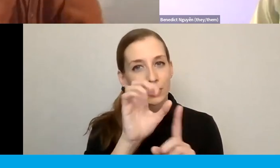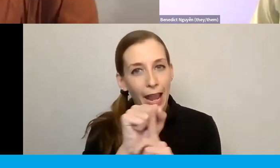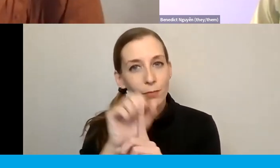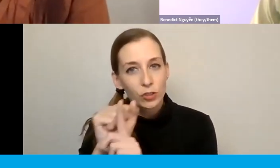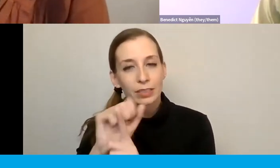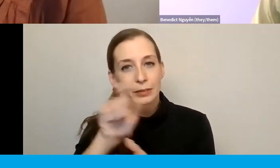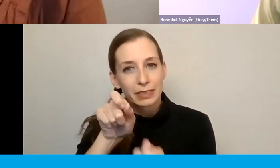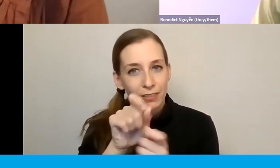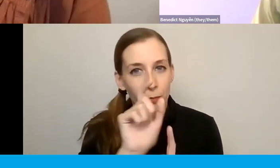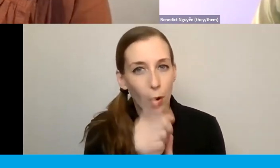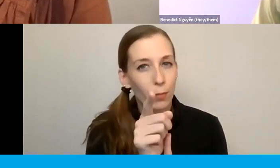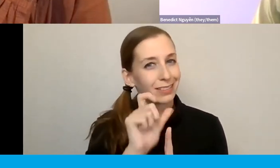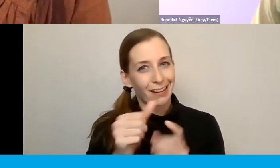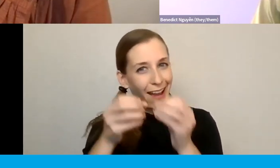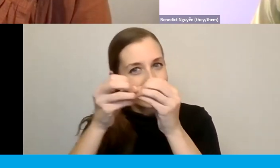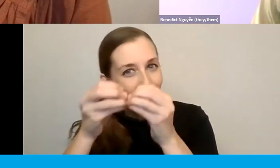forms.